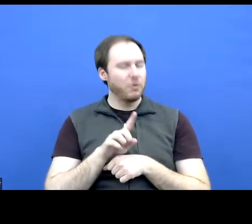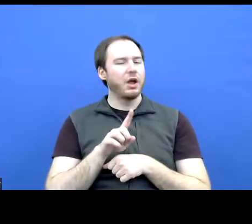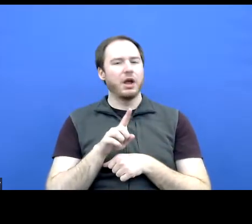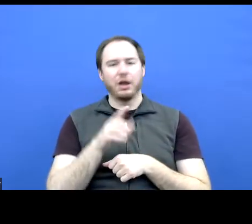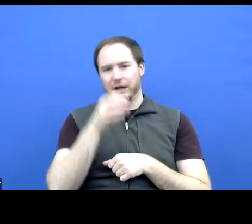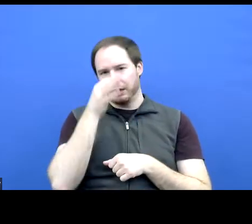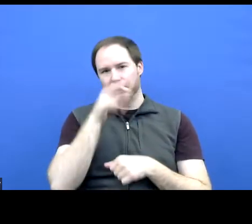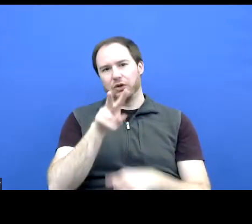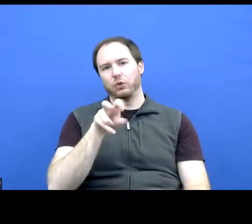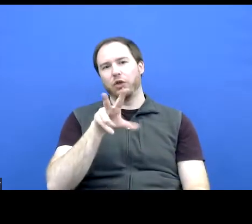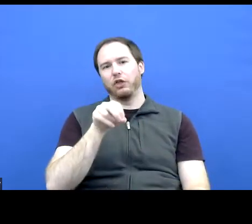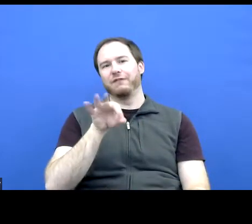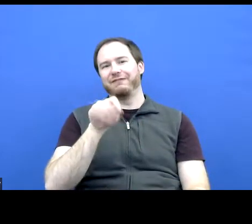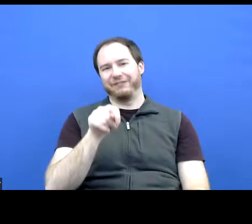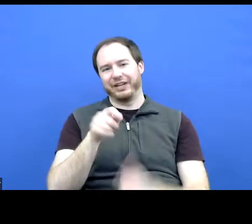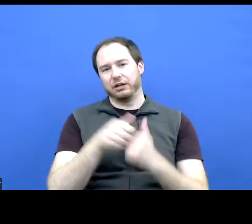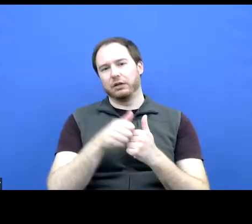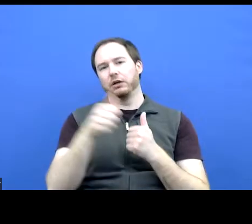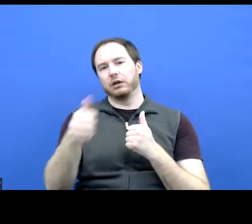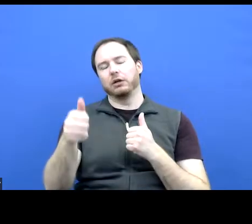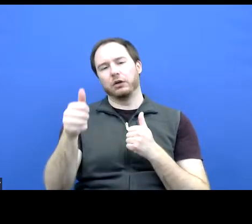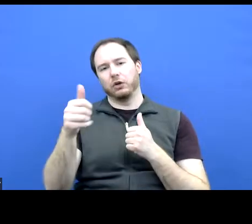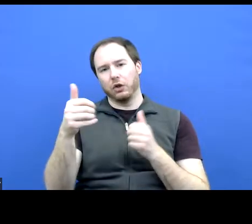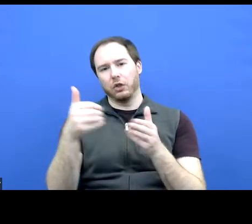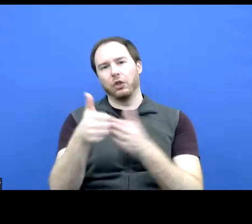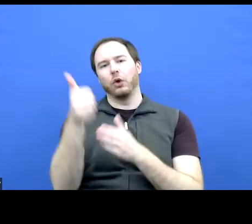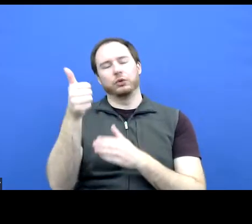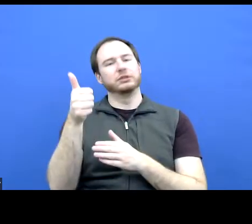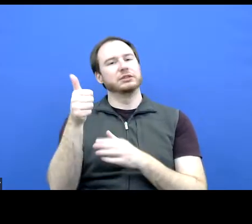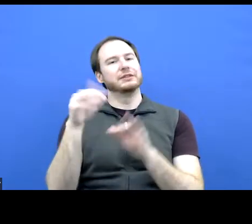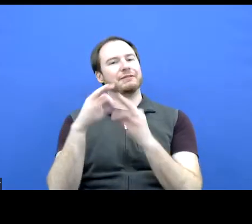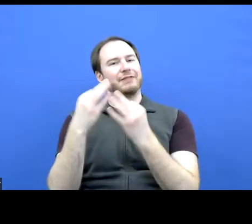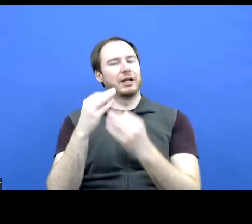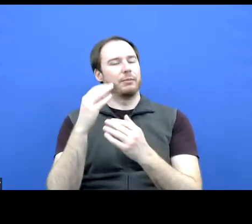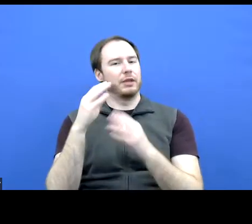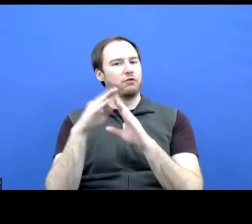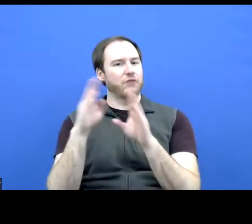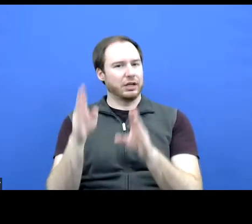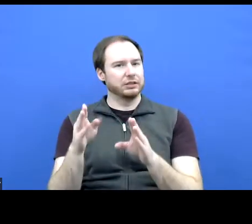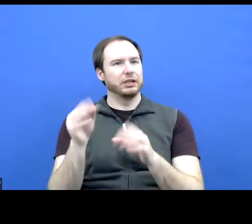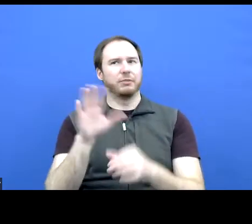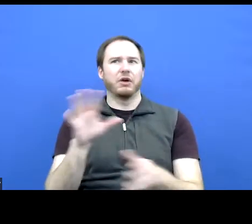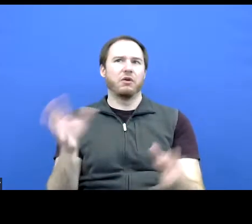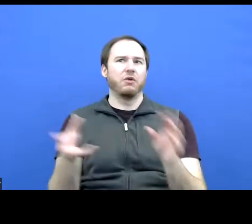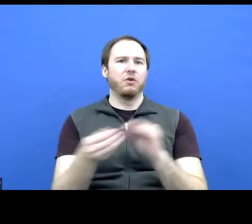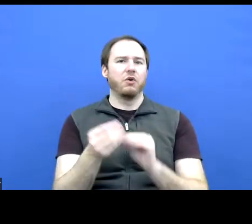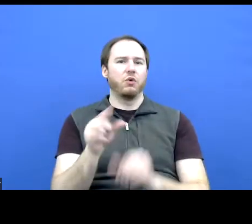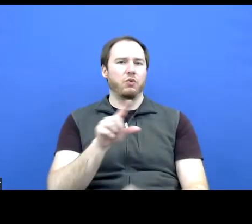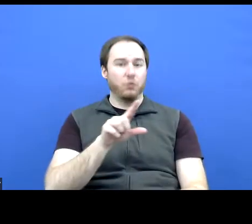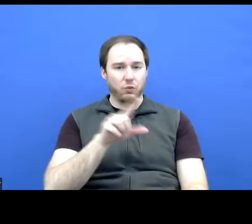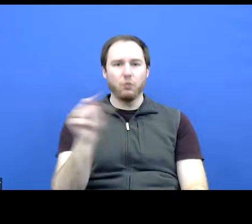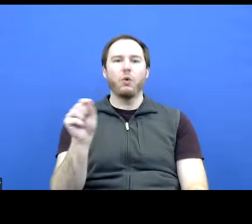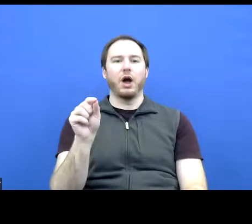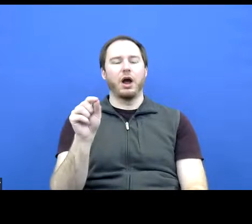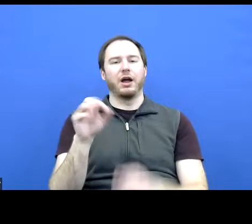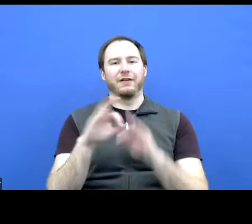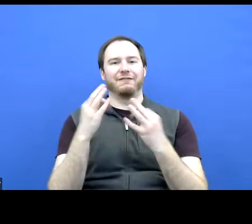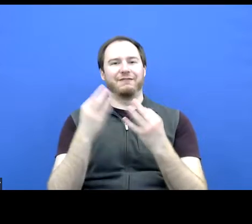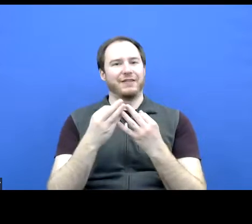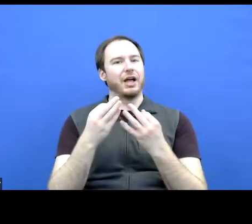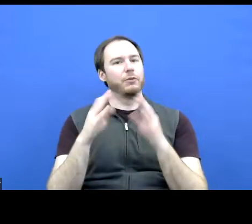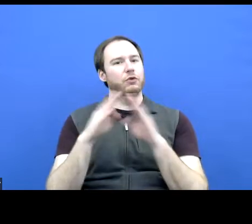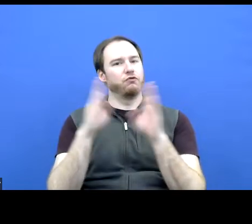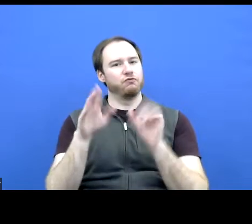about 230 feet to the nearest single family residence. And there's probably a total of 20 single family